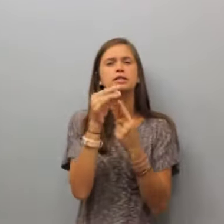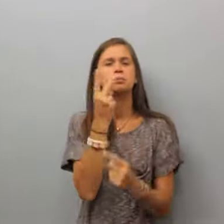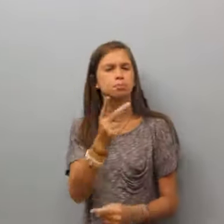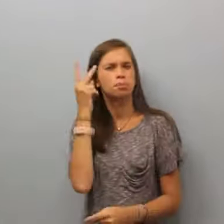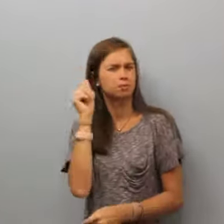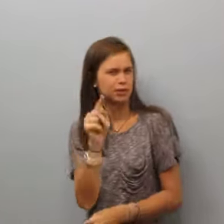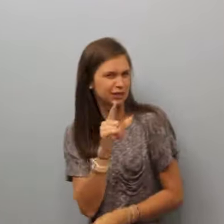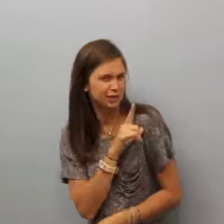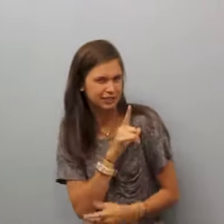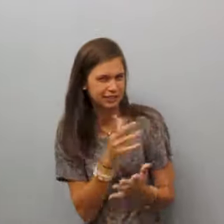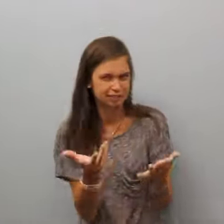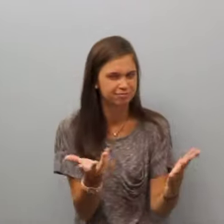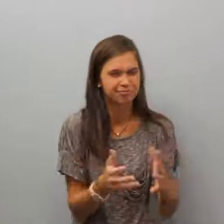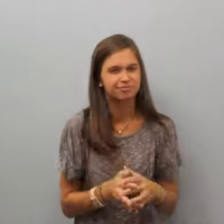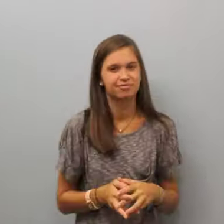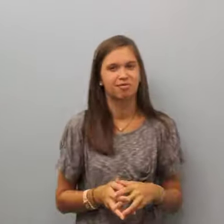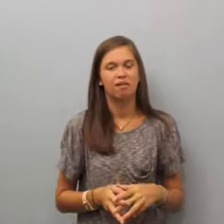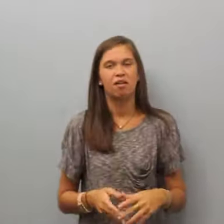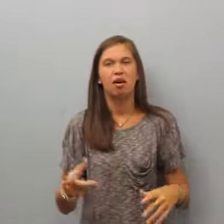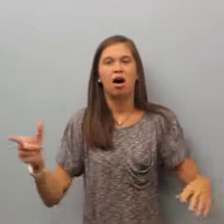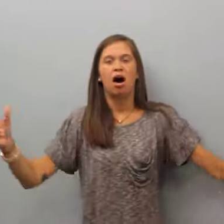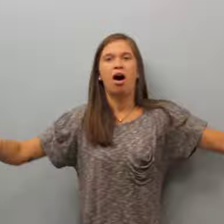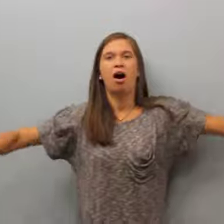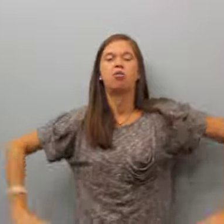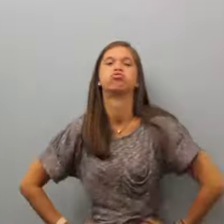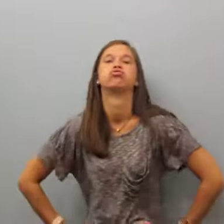Jackie loves to read as well.